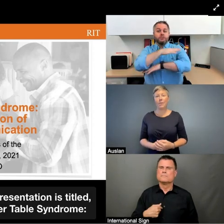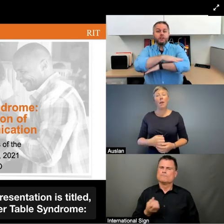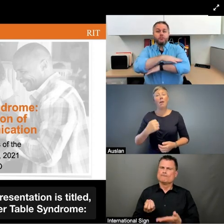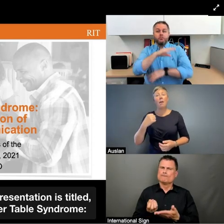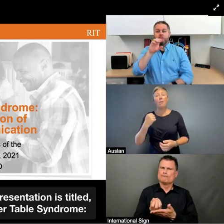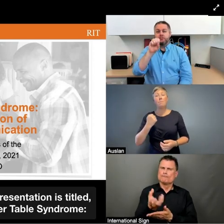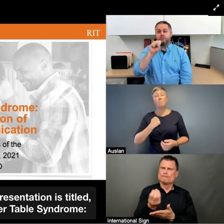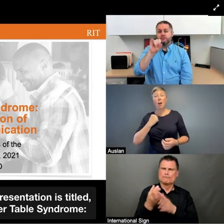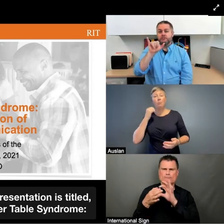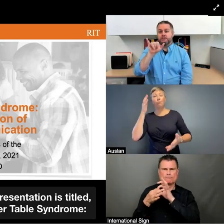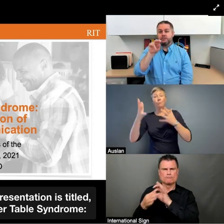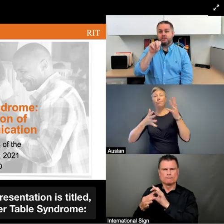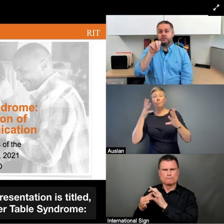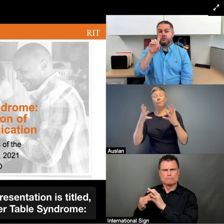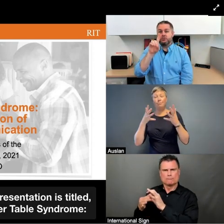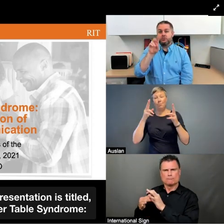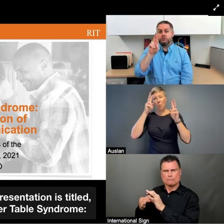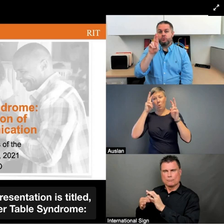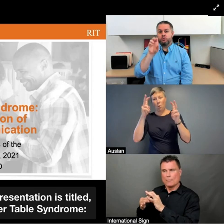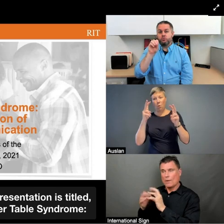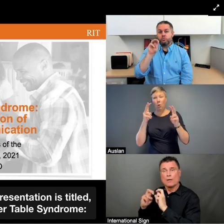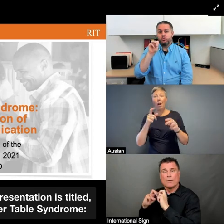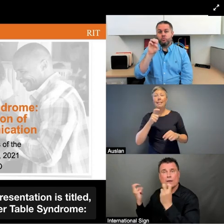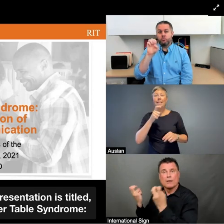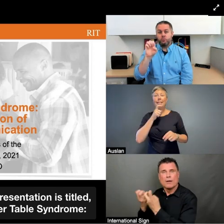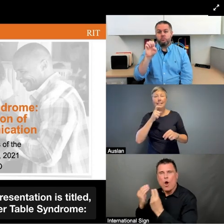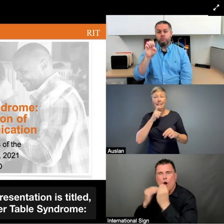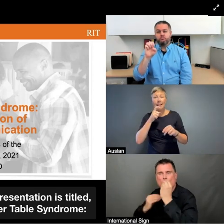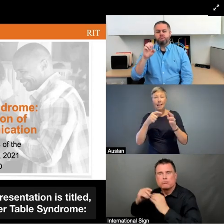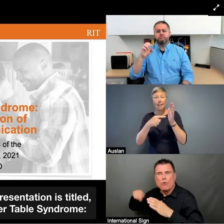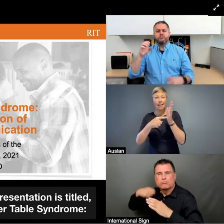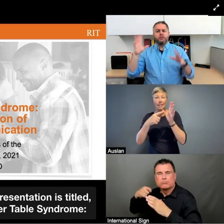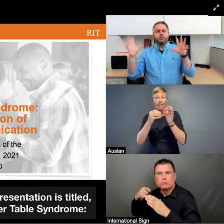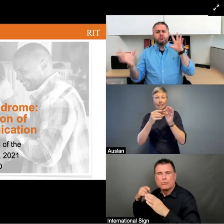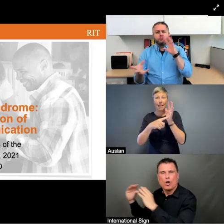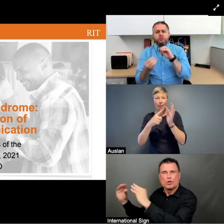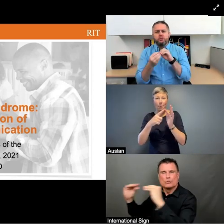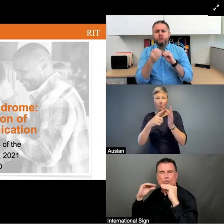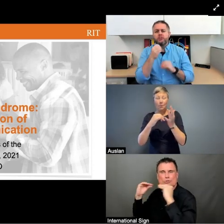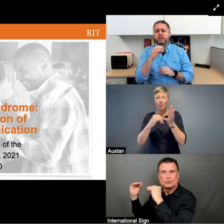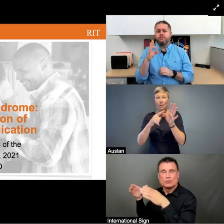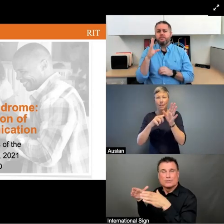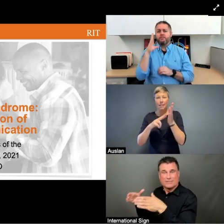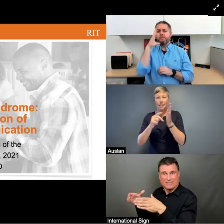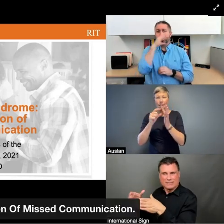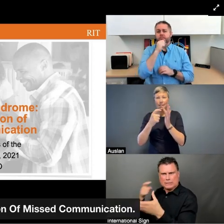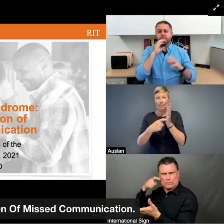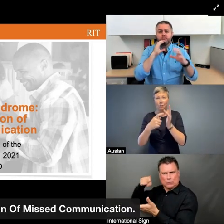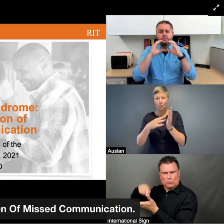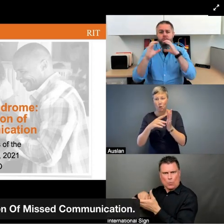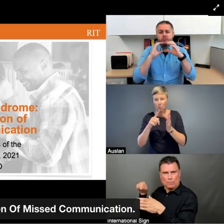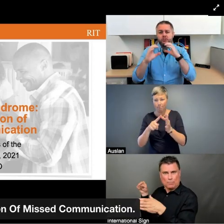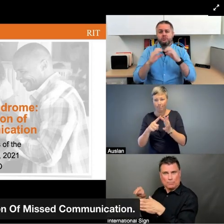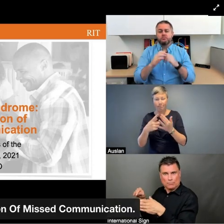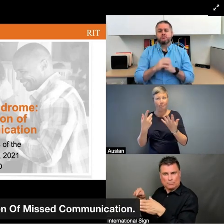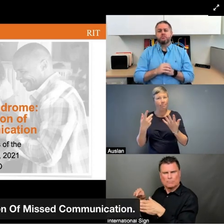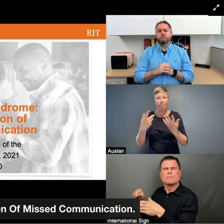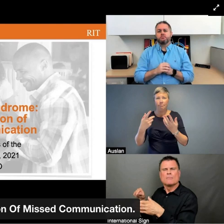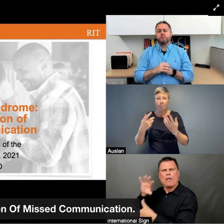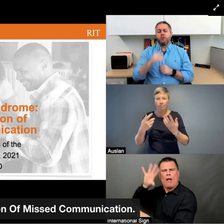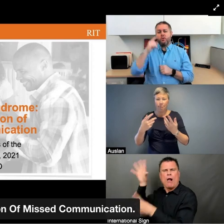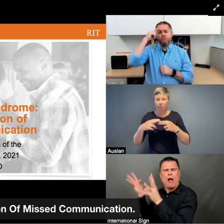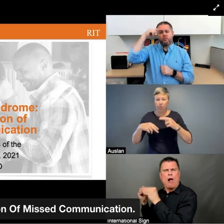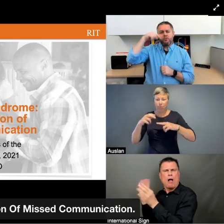This presentation is titled Dinner Table Syndrome, an accumulation